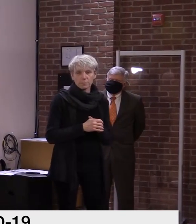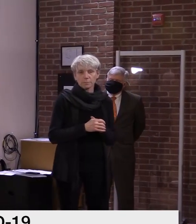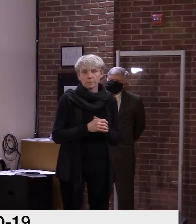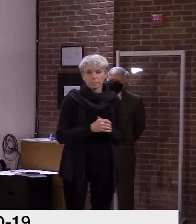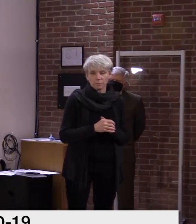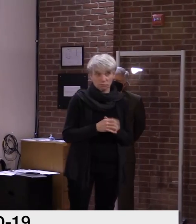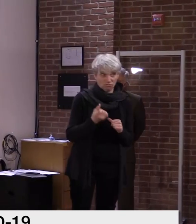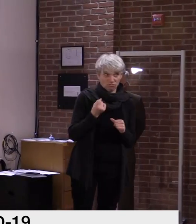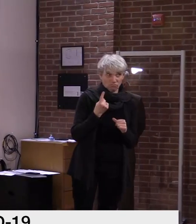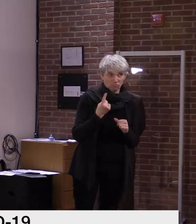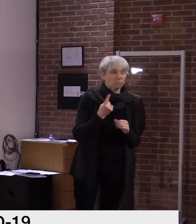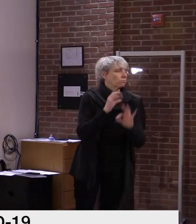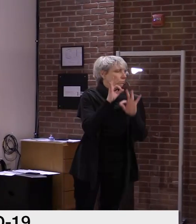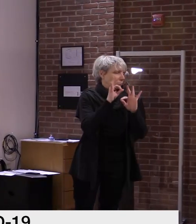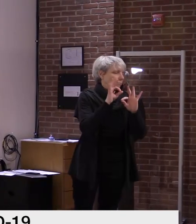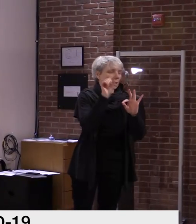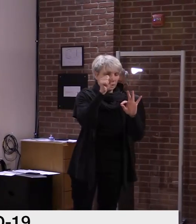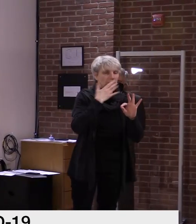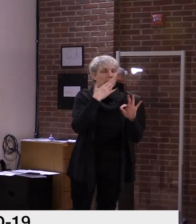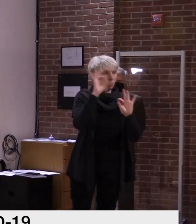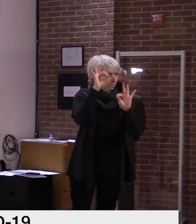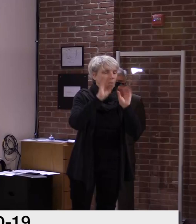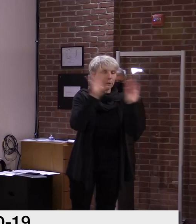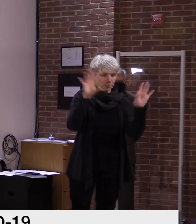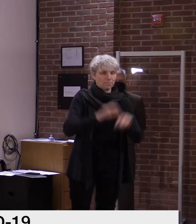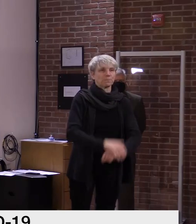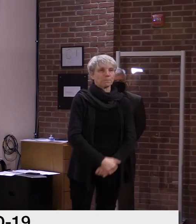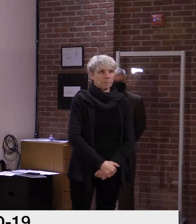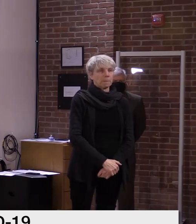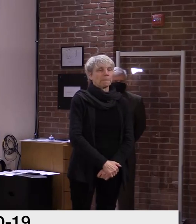Does that make sense? All right, great. Thank you. Okay. Yeah.